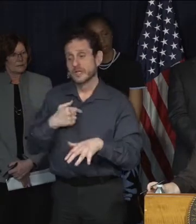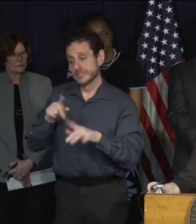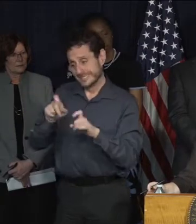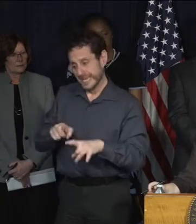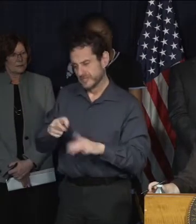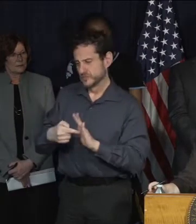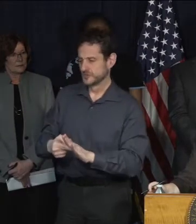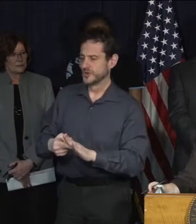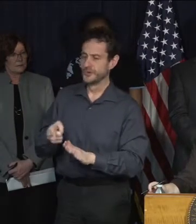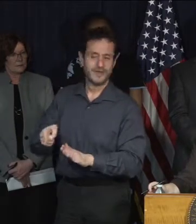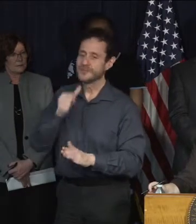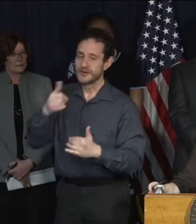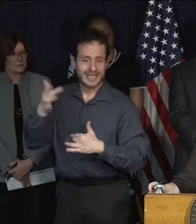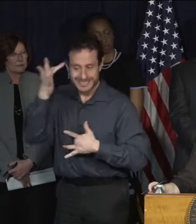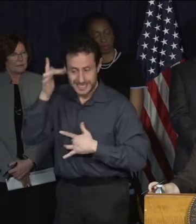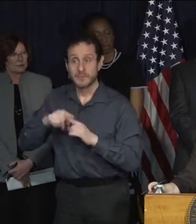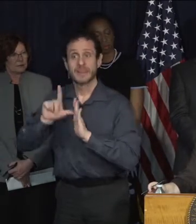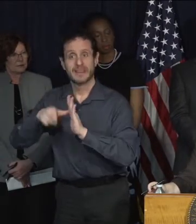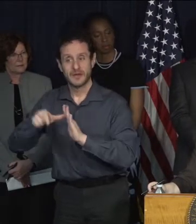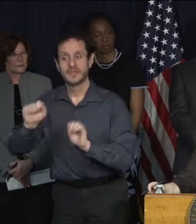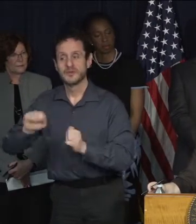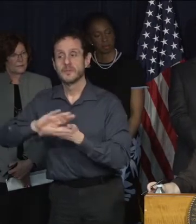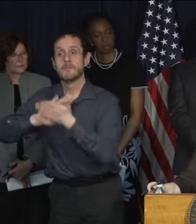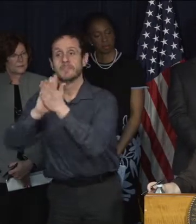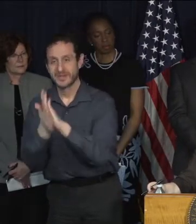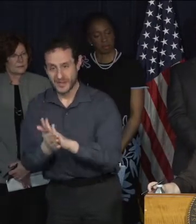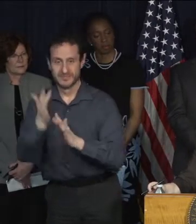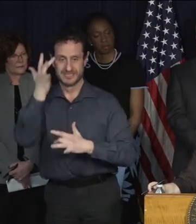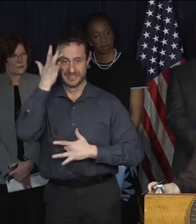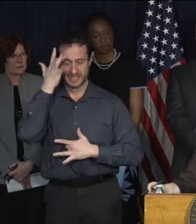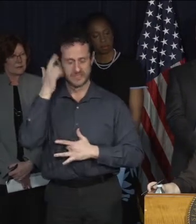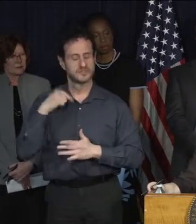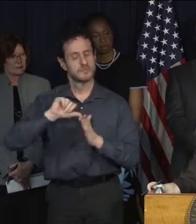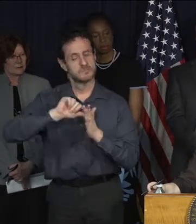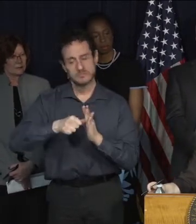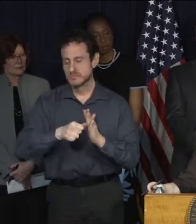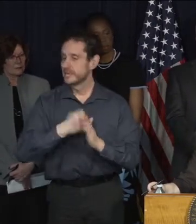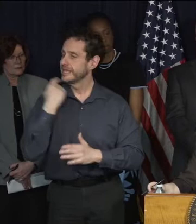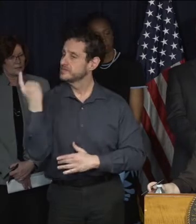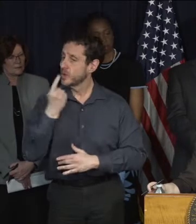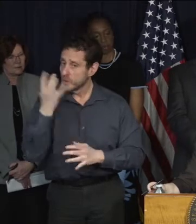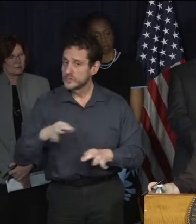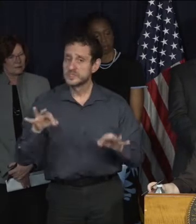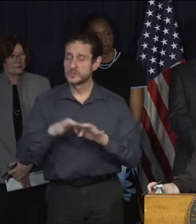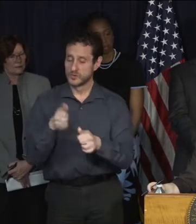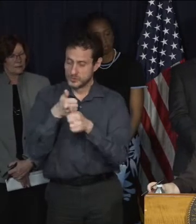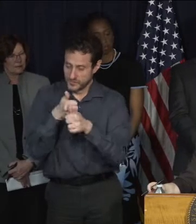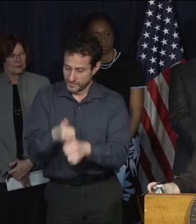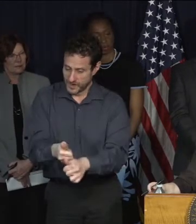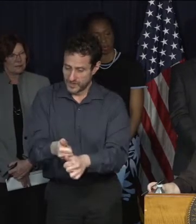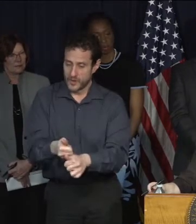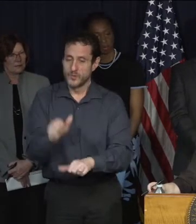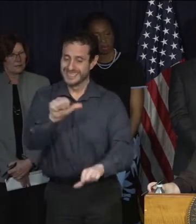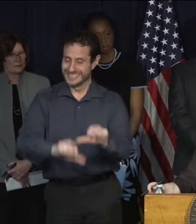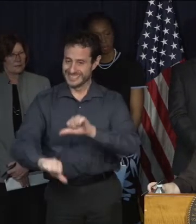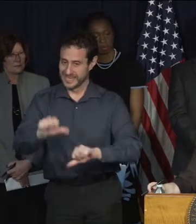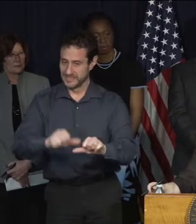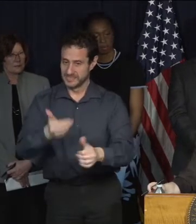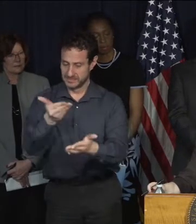negative and later get sick. So I just want to emphasize that, as always, we are following the science on